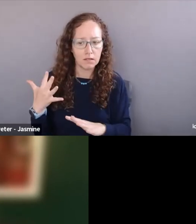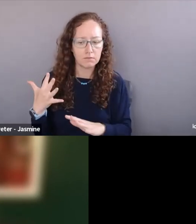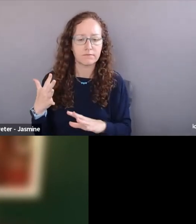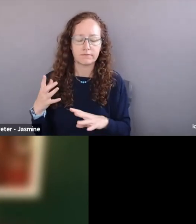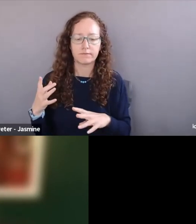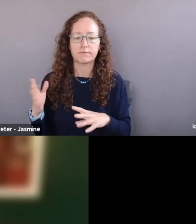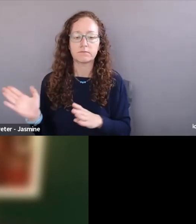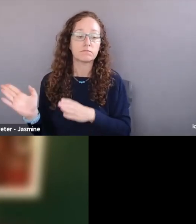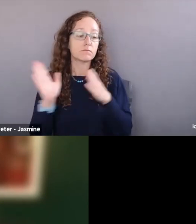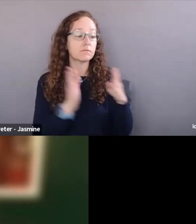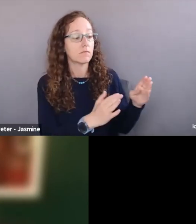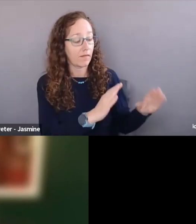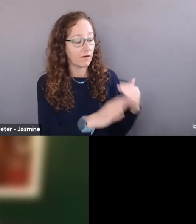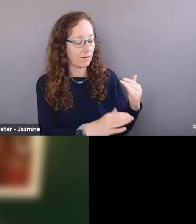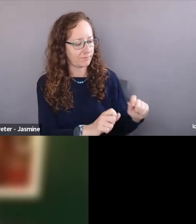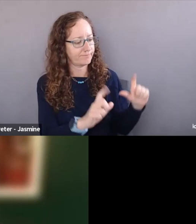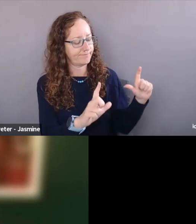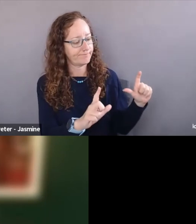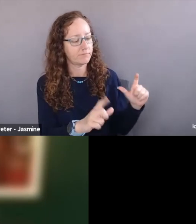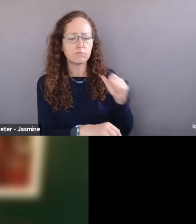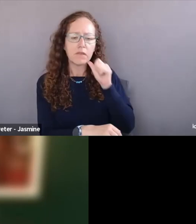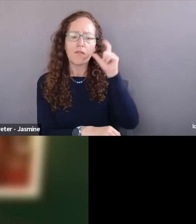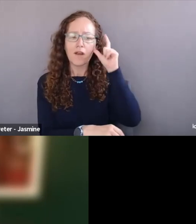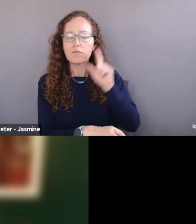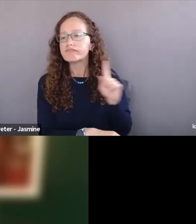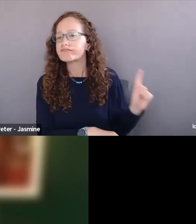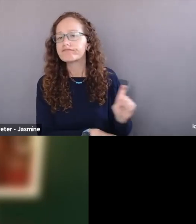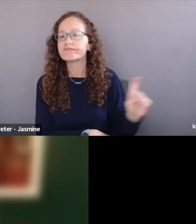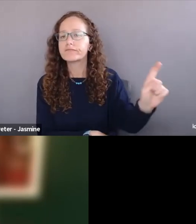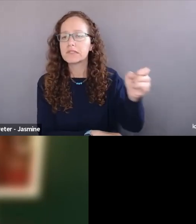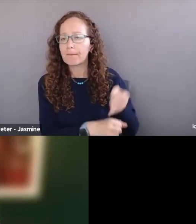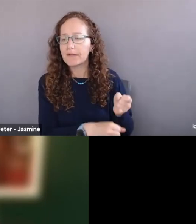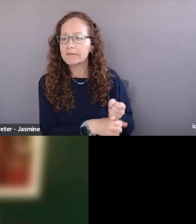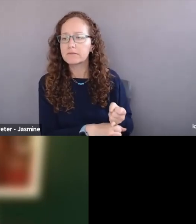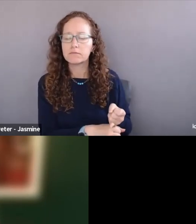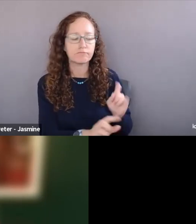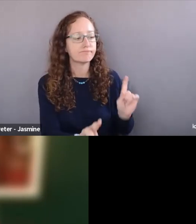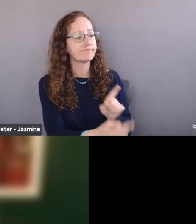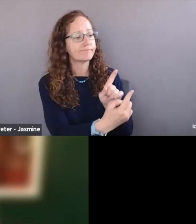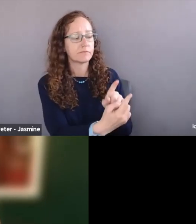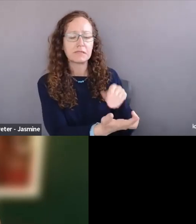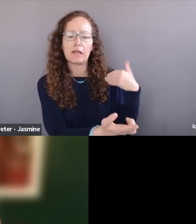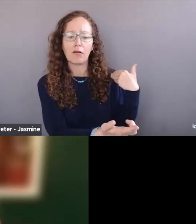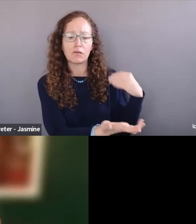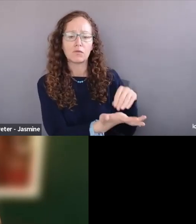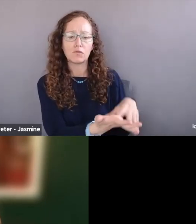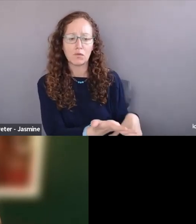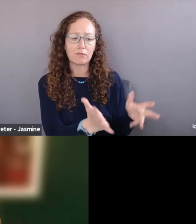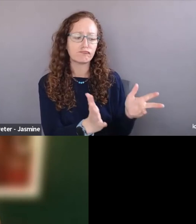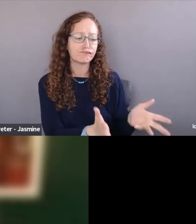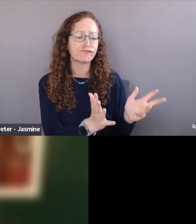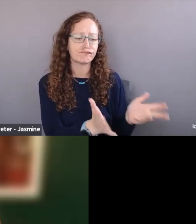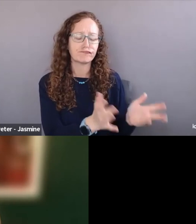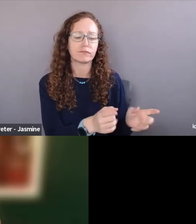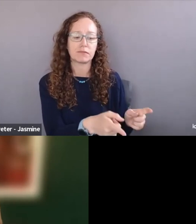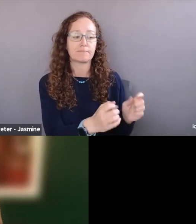the other day on campus and started a conversation with a young student who is starting a reading group